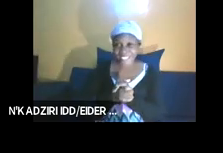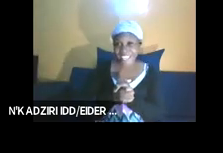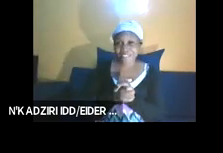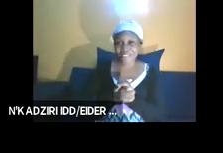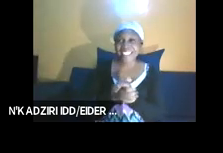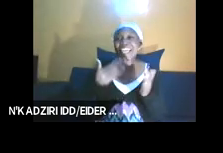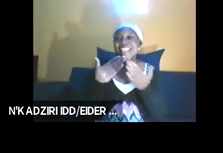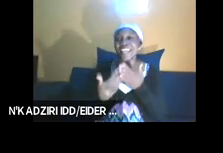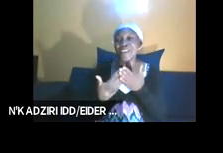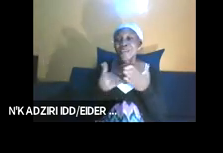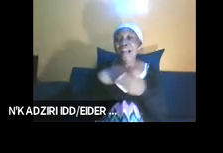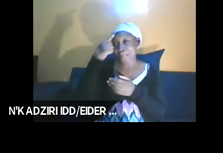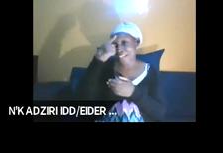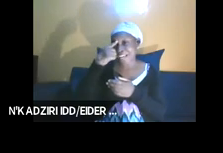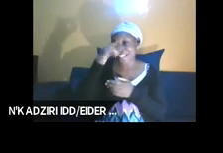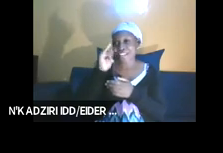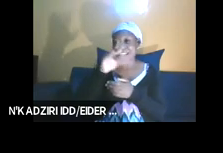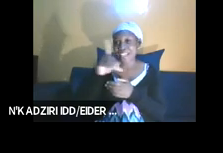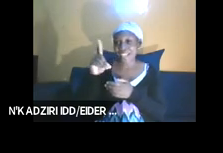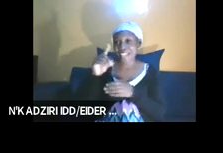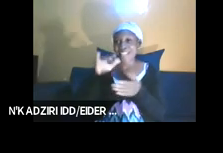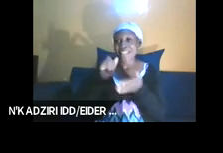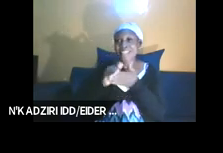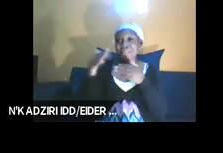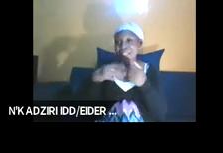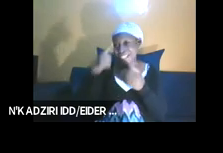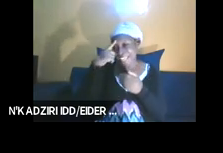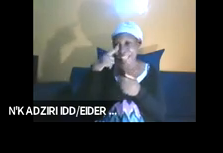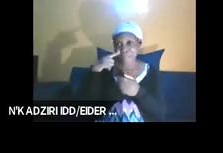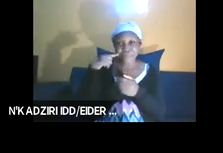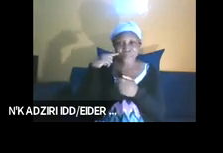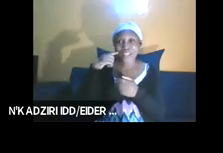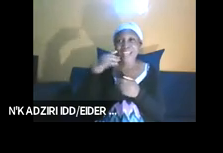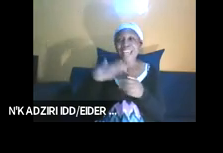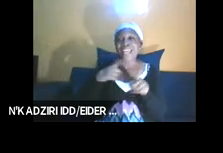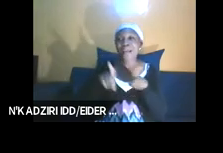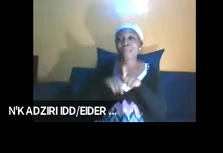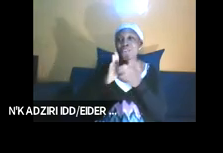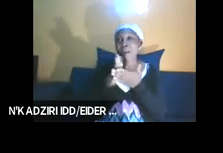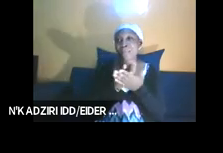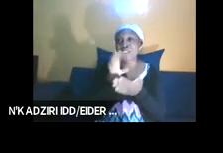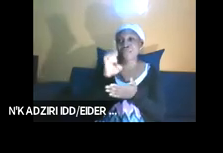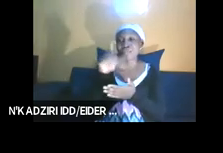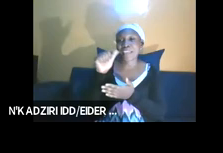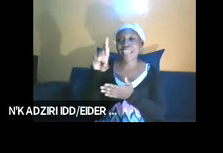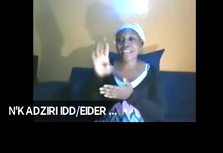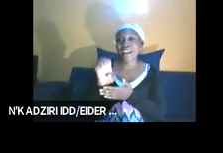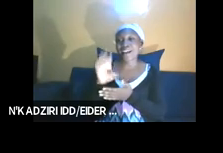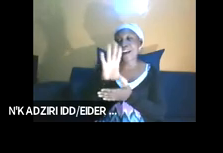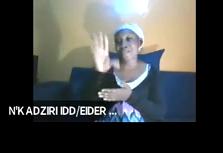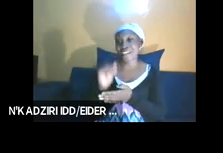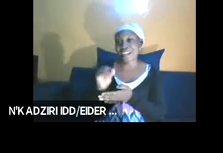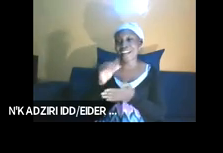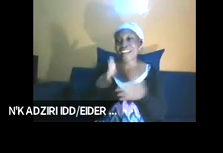Hello, everyone. Thank you. I'm Kaziri Eid. This is my sign name, and I'm also a part of